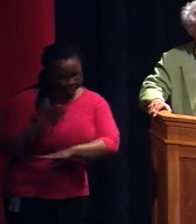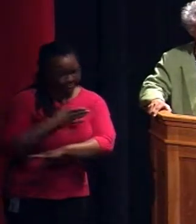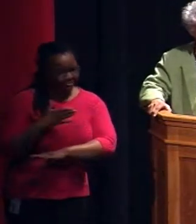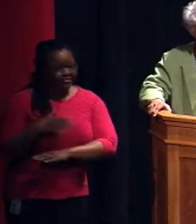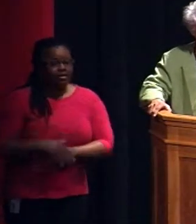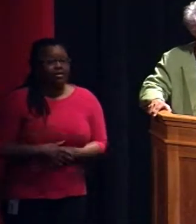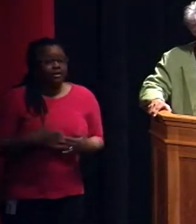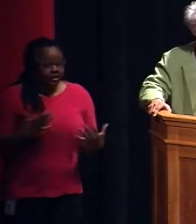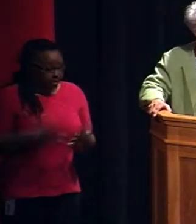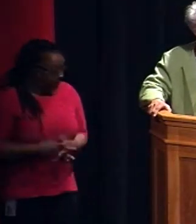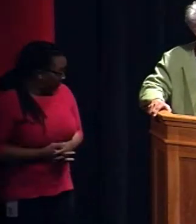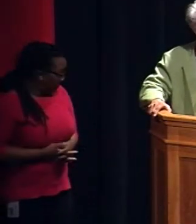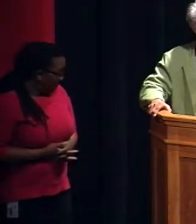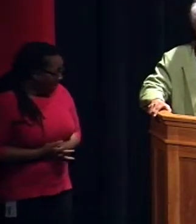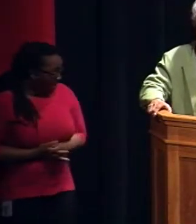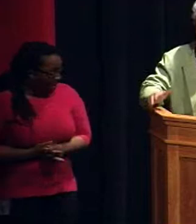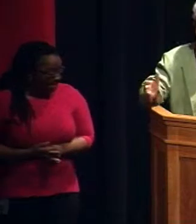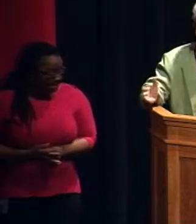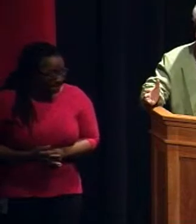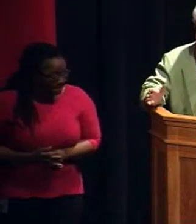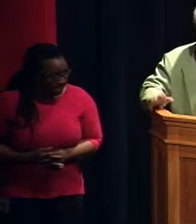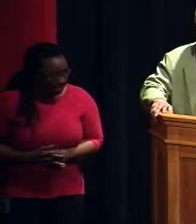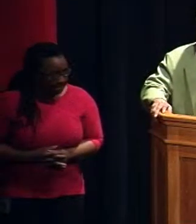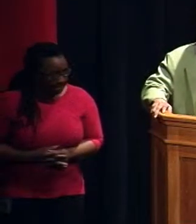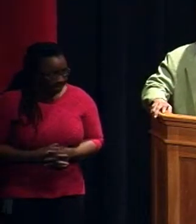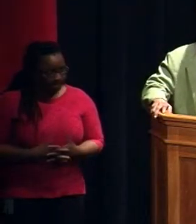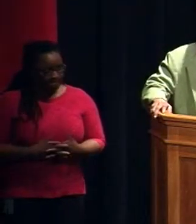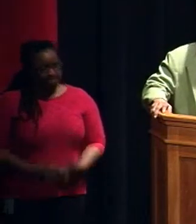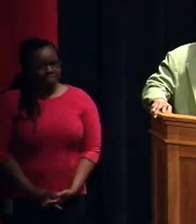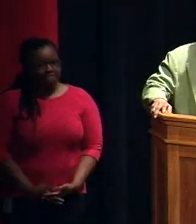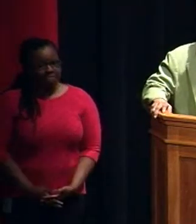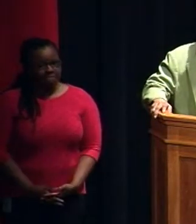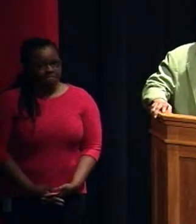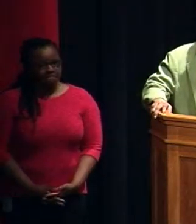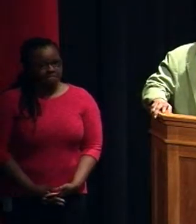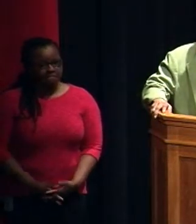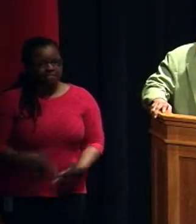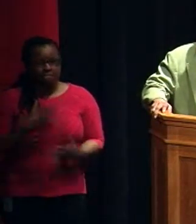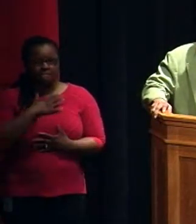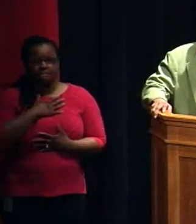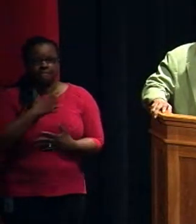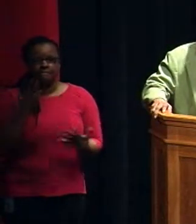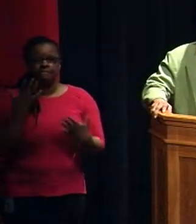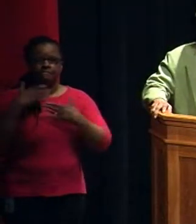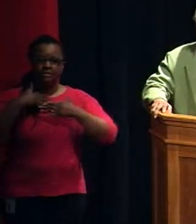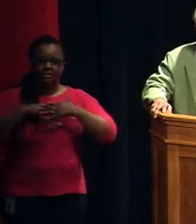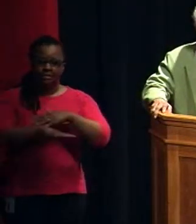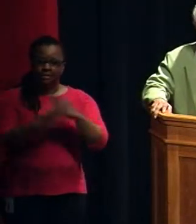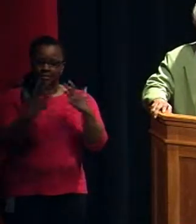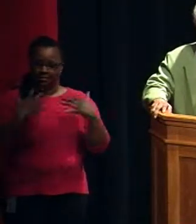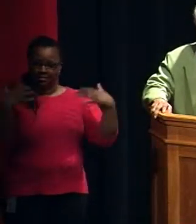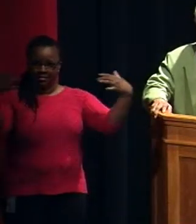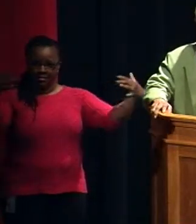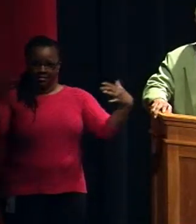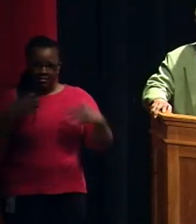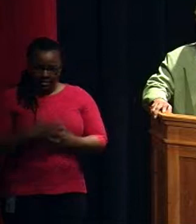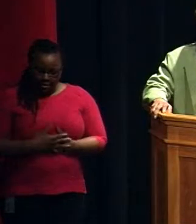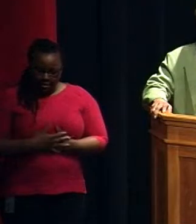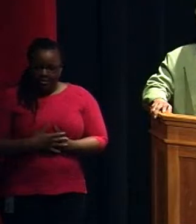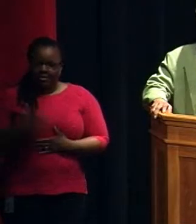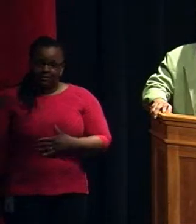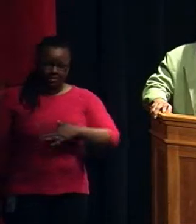All I can say is that coming into the auditorium and, of course, coming